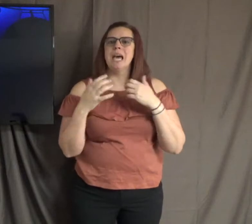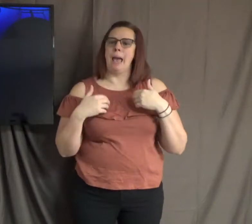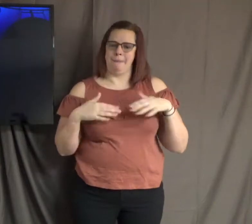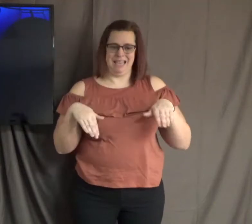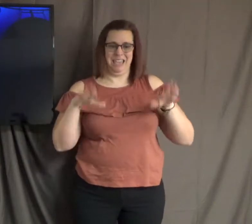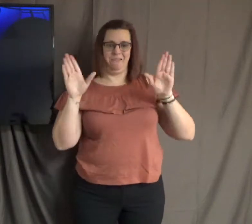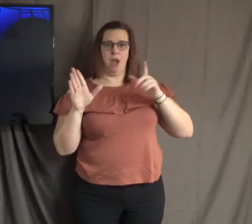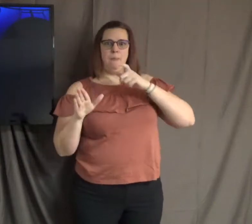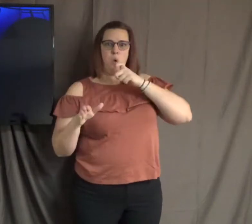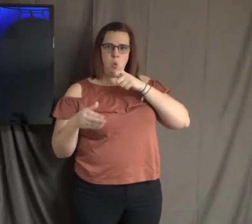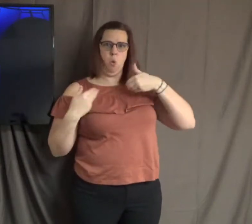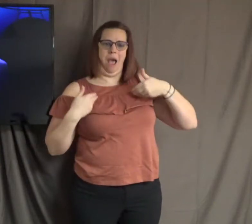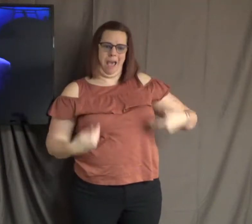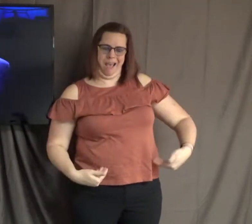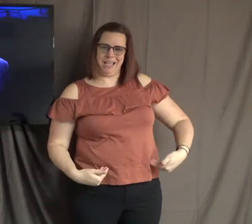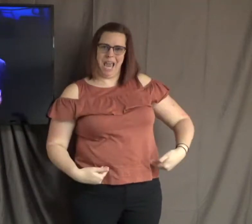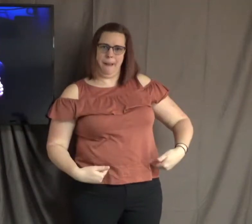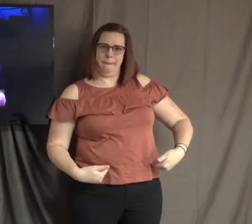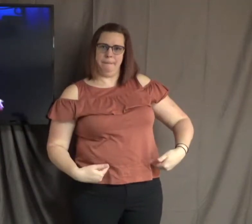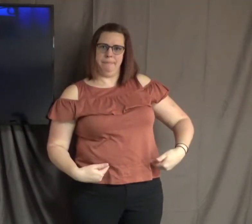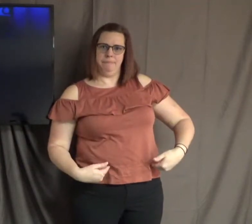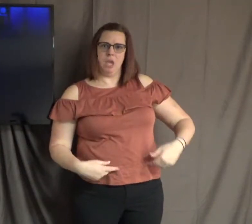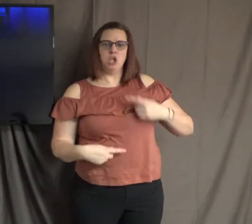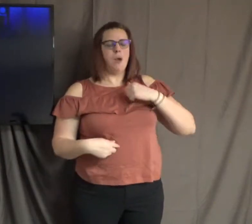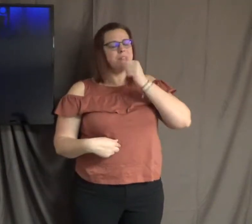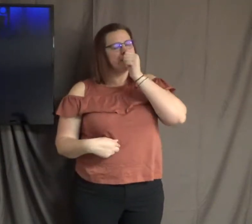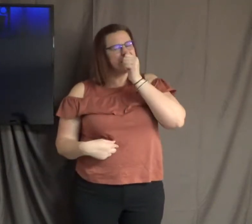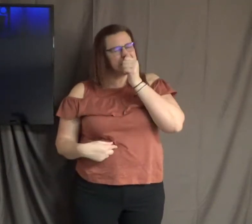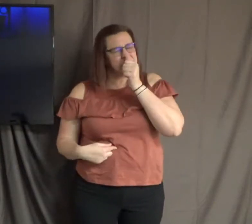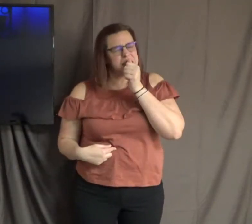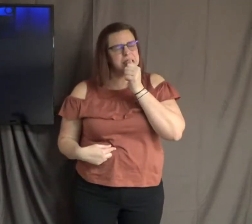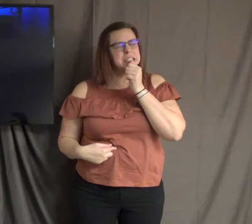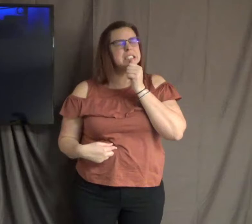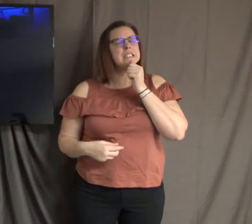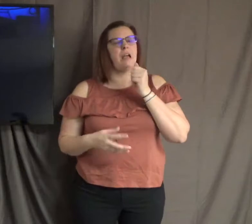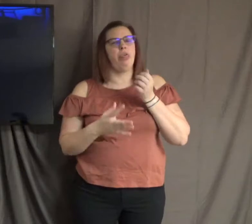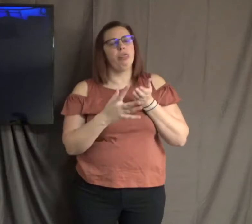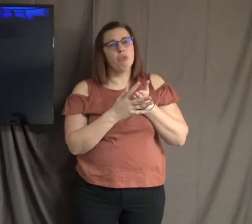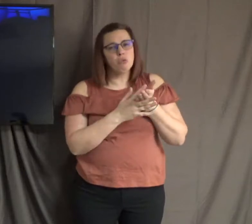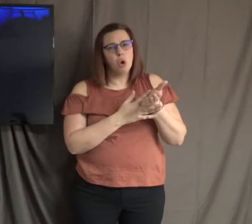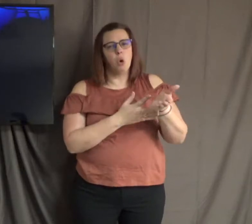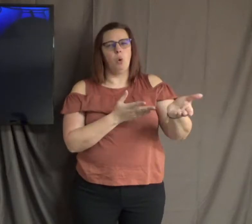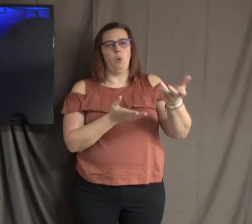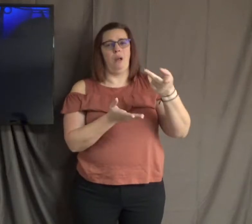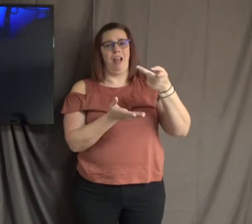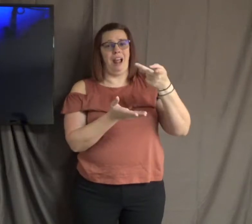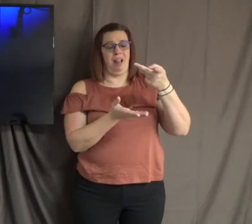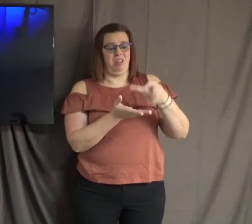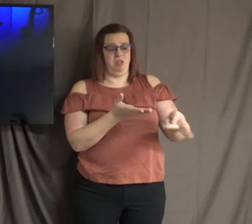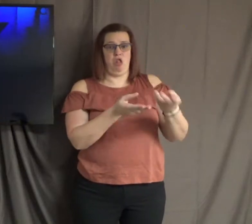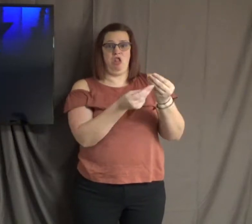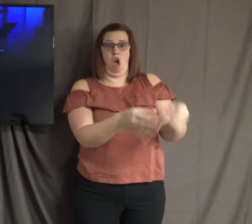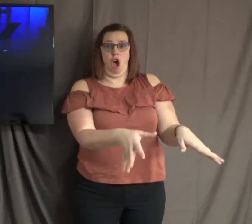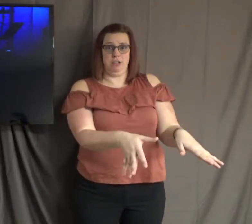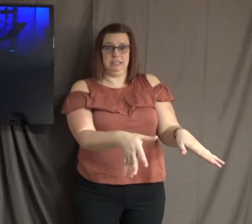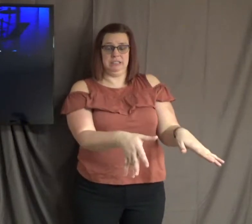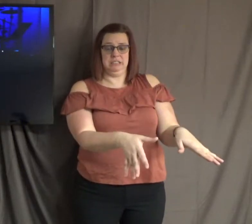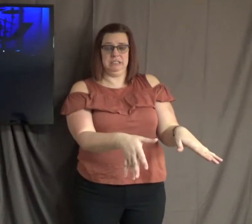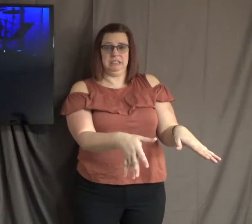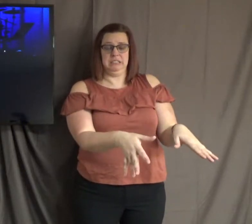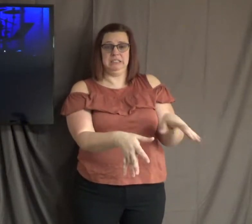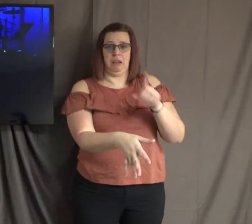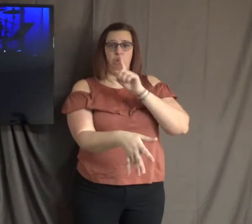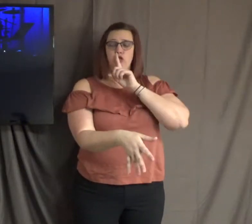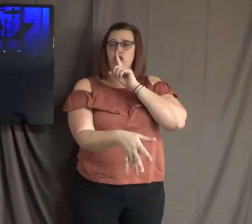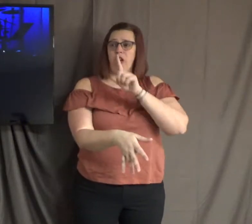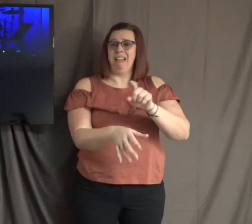those virtues, when we can embody them, even in a loss, can help us reach a greater state